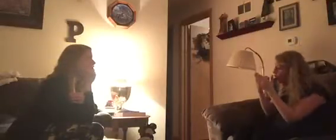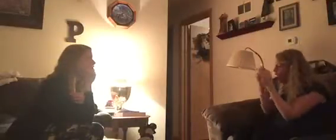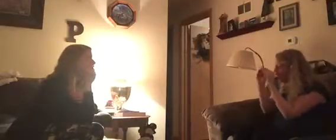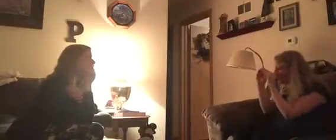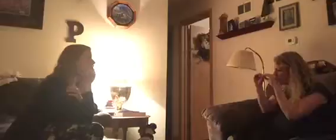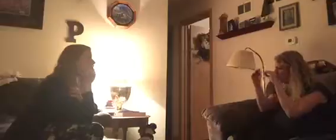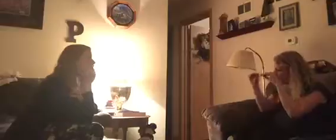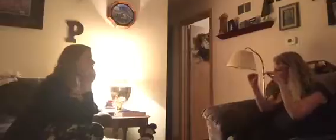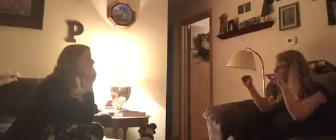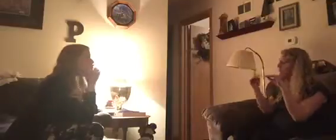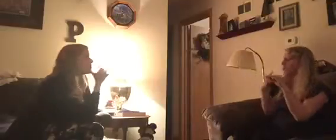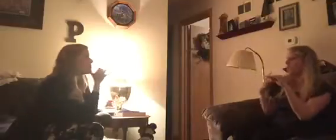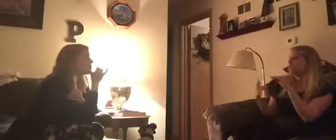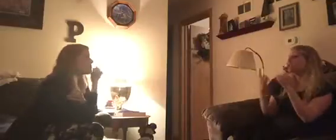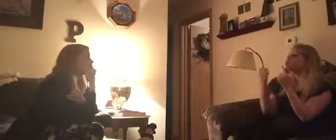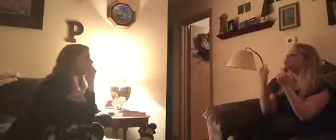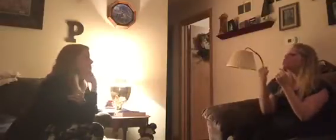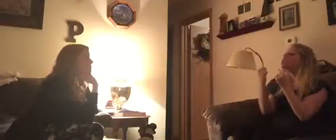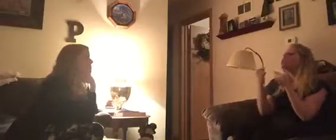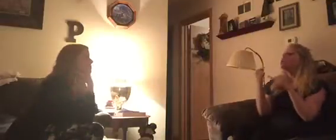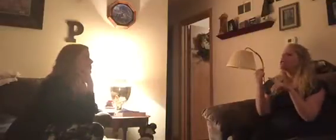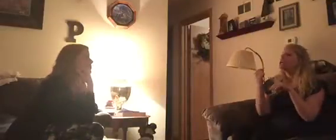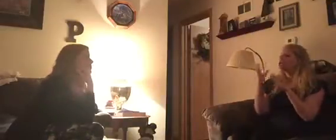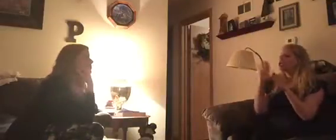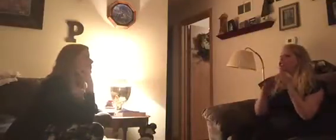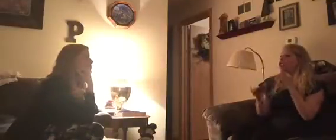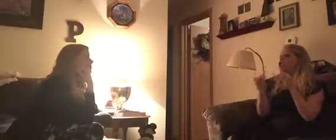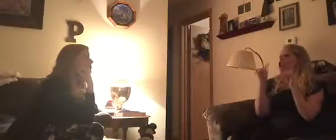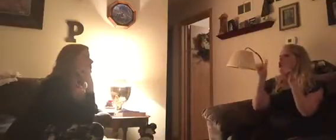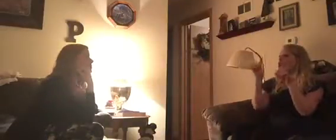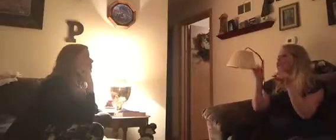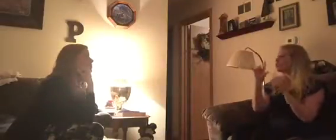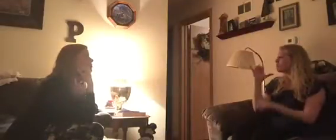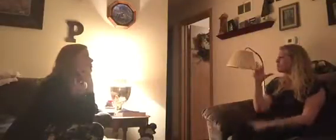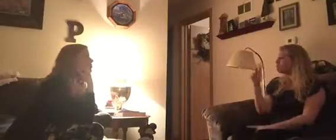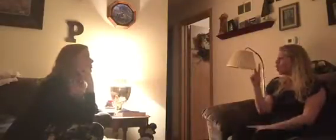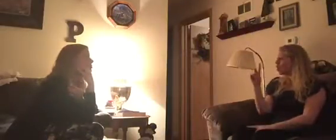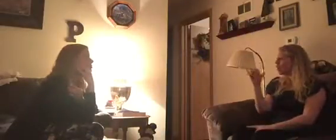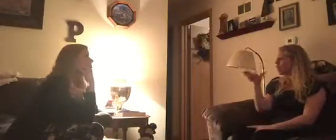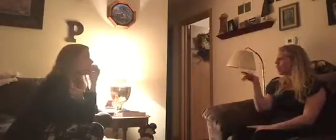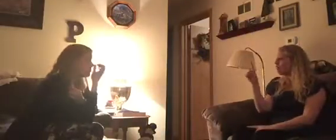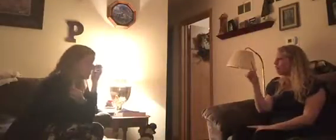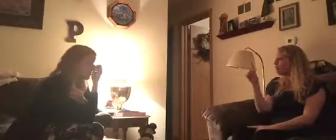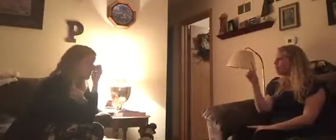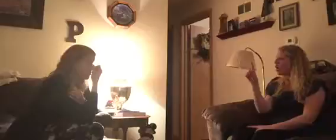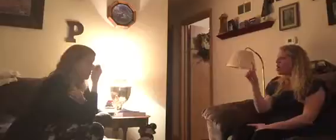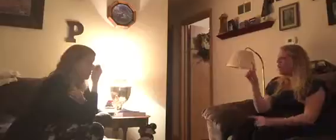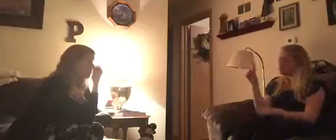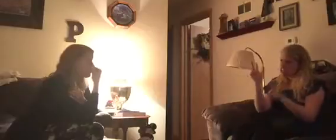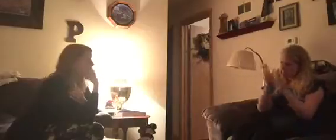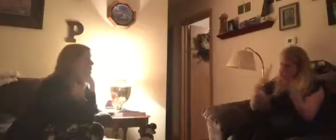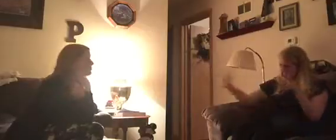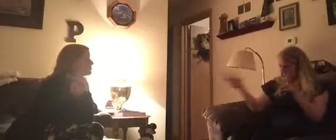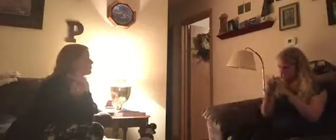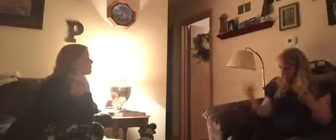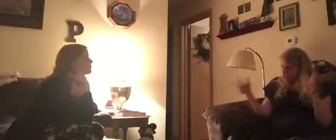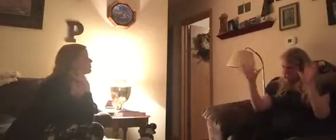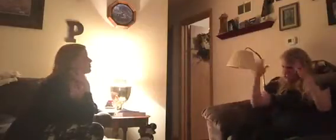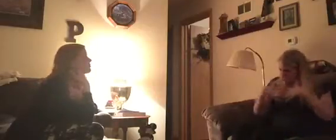It's typically cheaper to go to a salvage yard where they have other cars that are broken down or what have you,